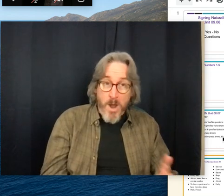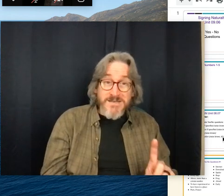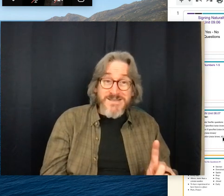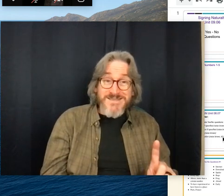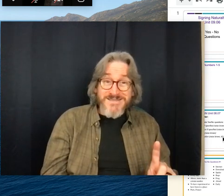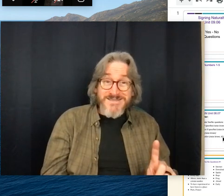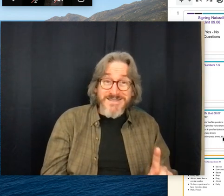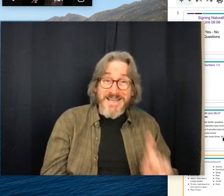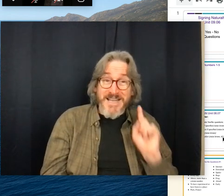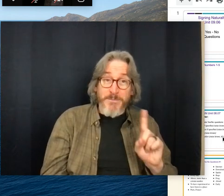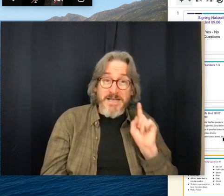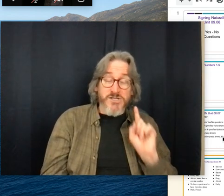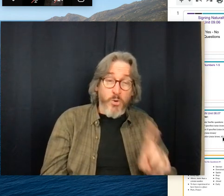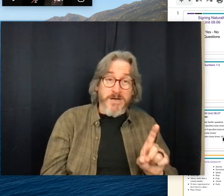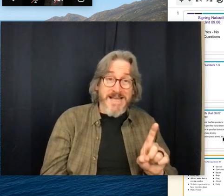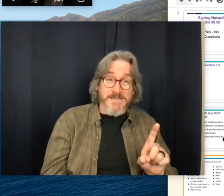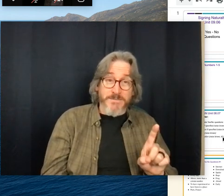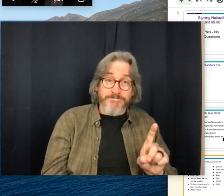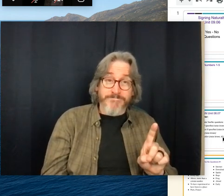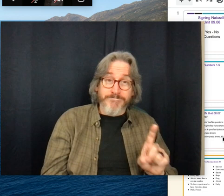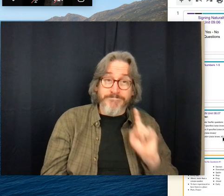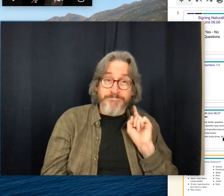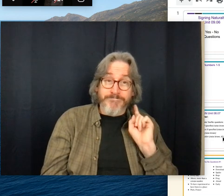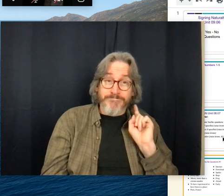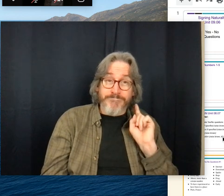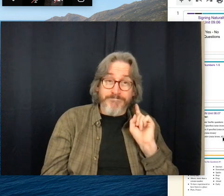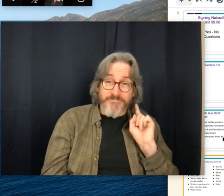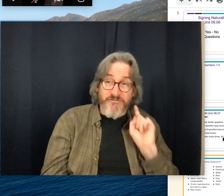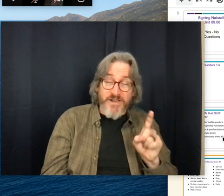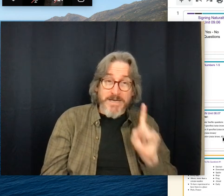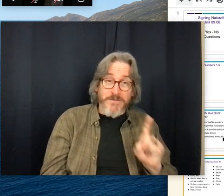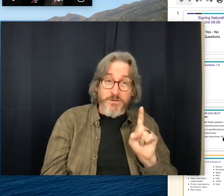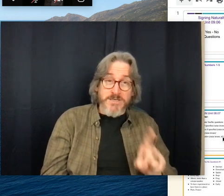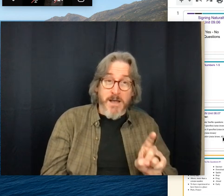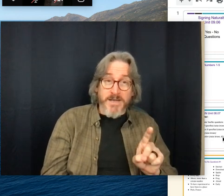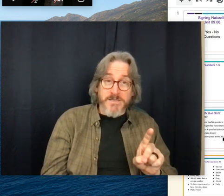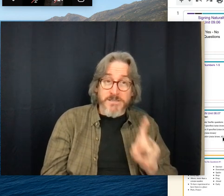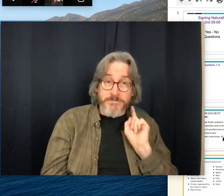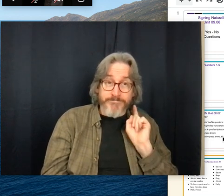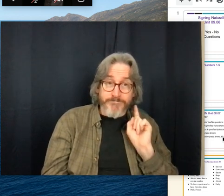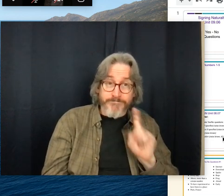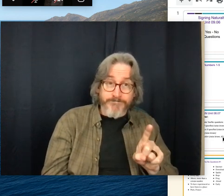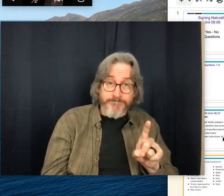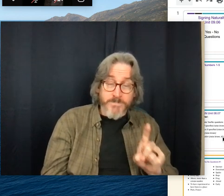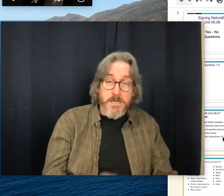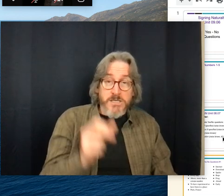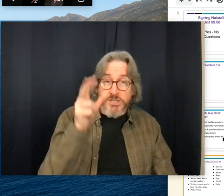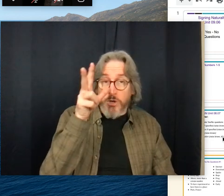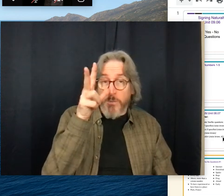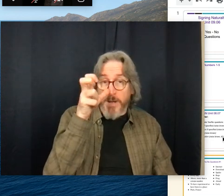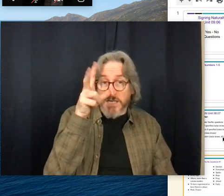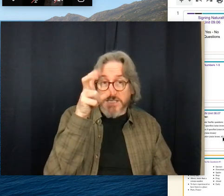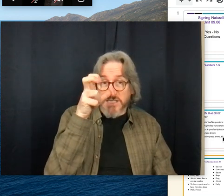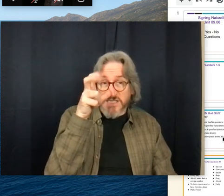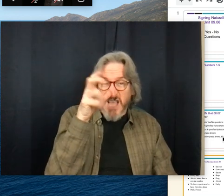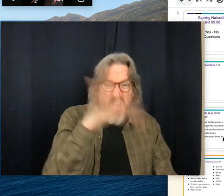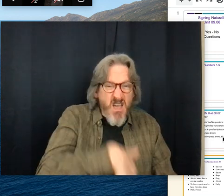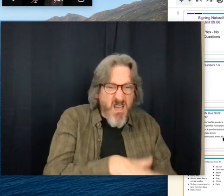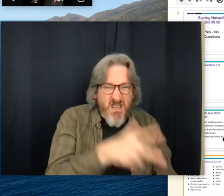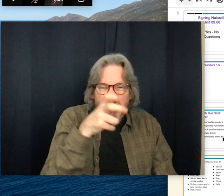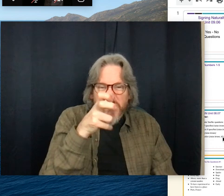it once, it means orgasm. Very different topics. So